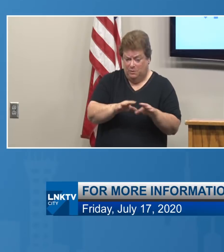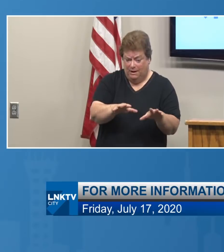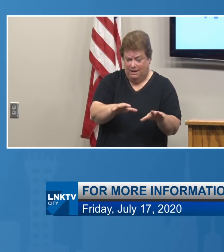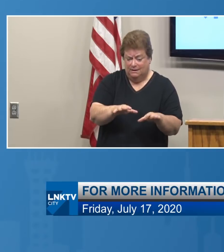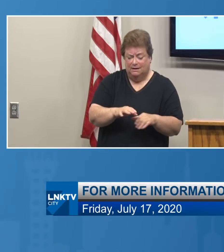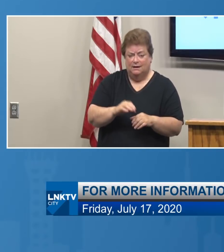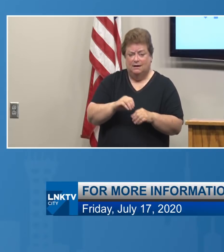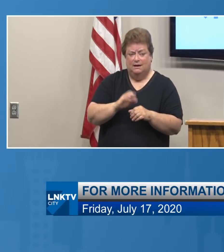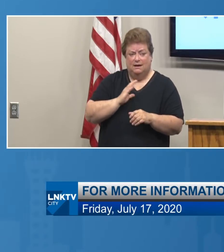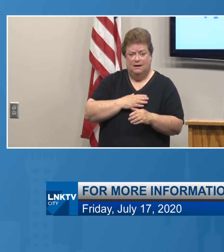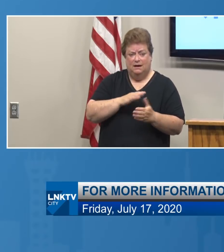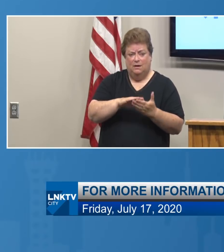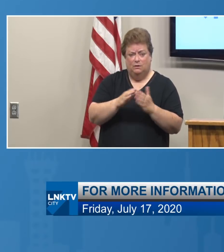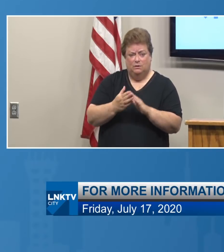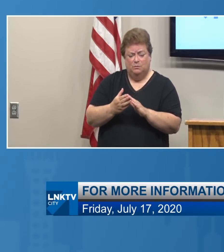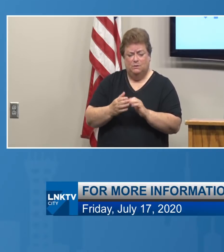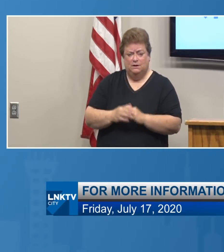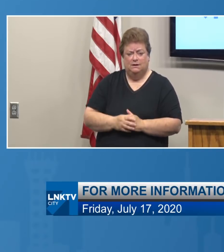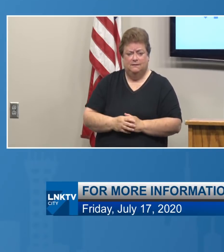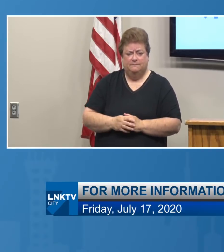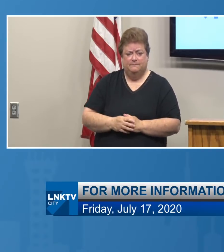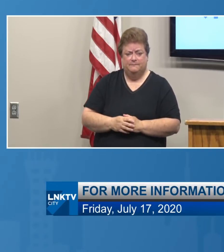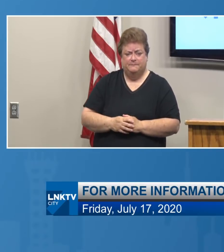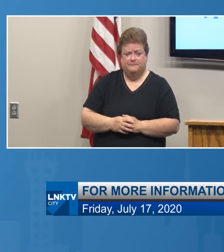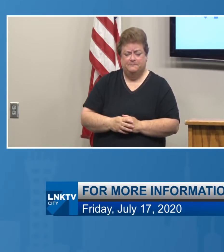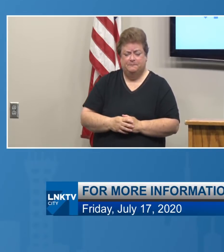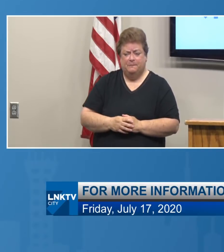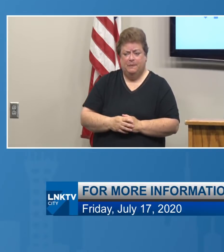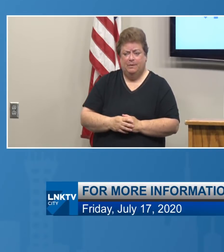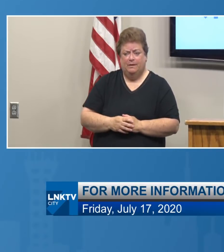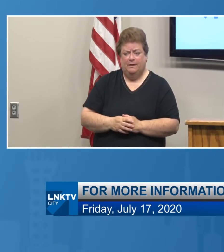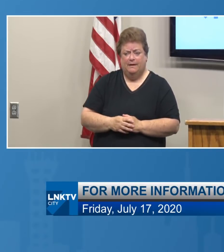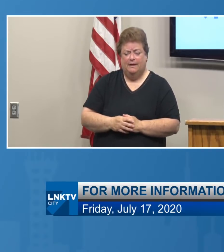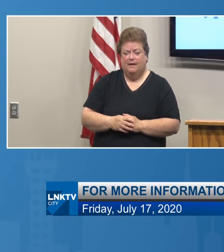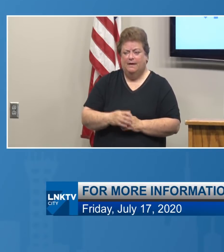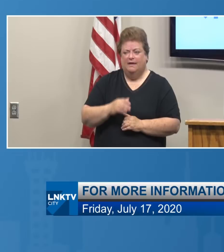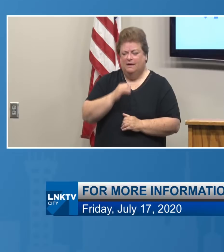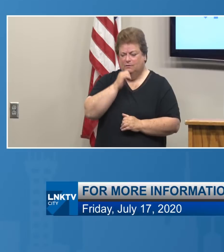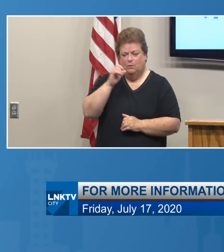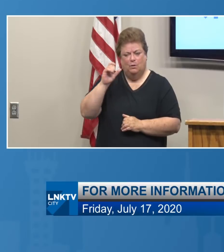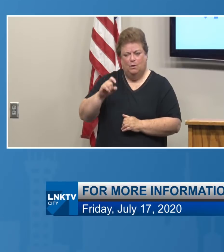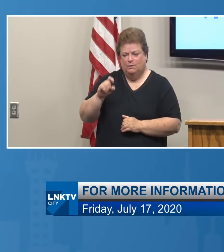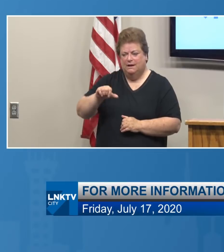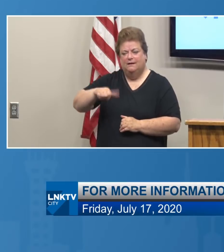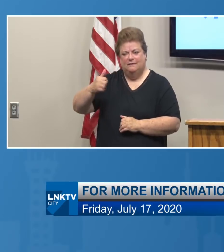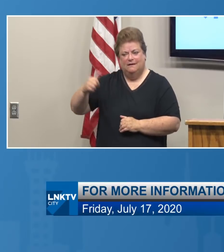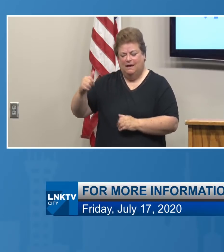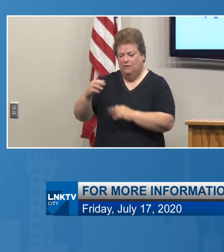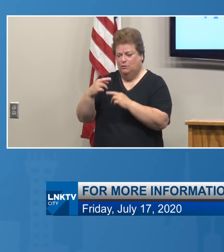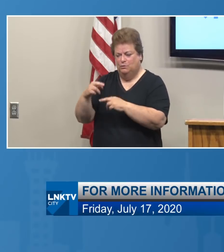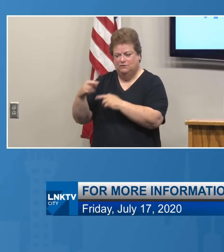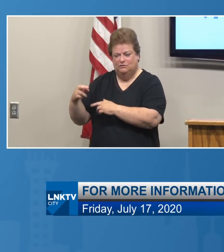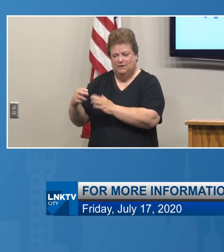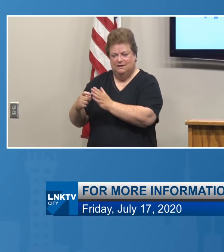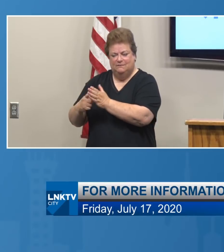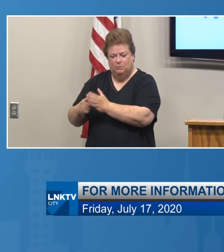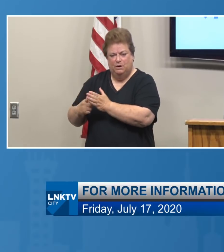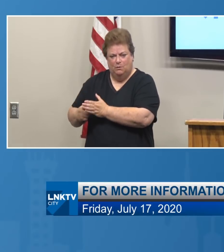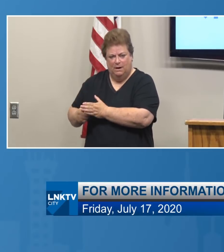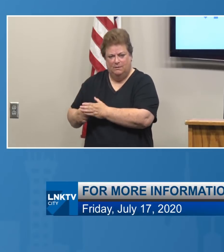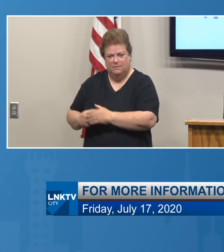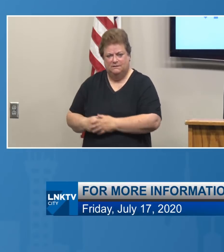COVID-19 in our community than more restrictive measures alone. The health department's